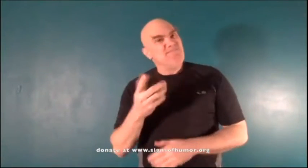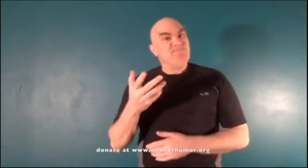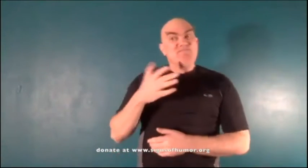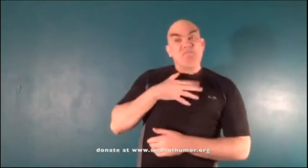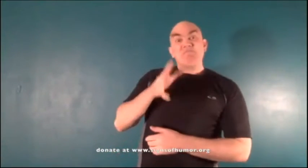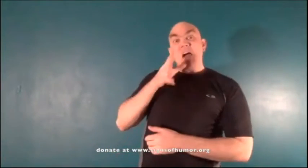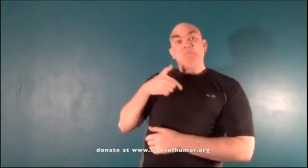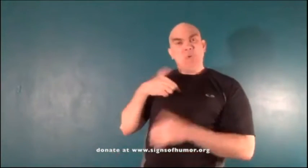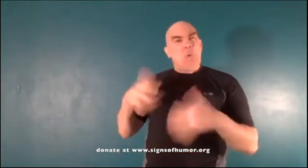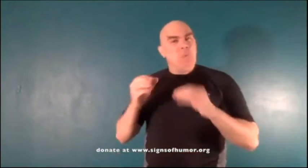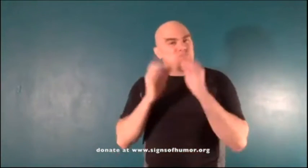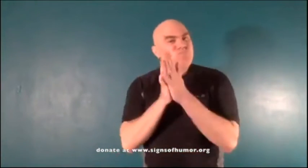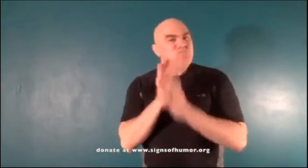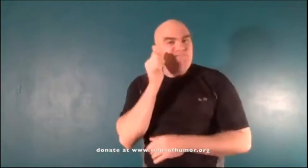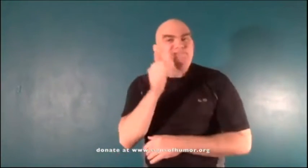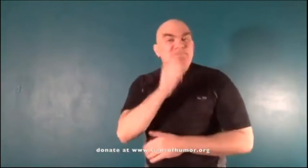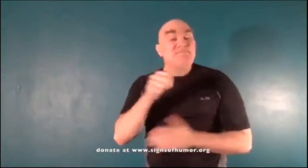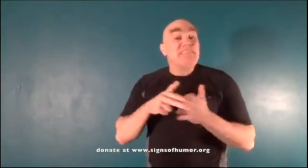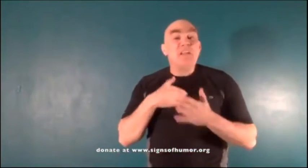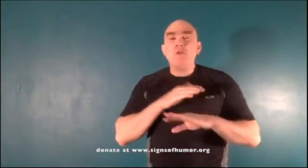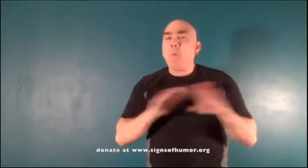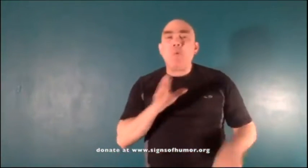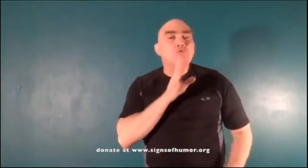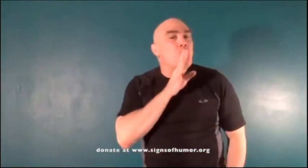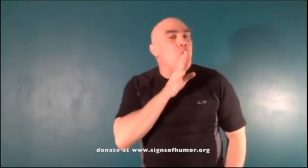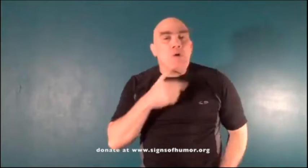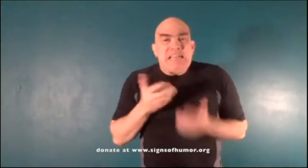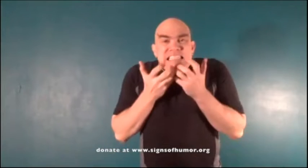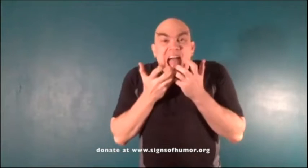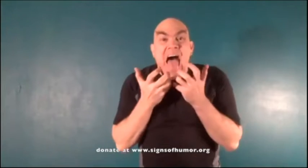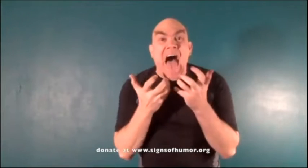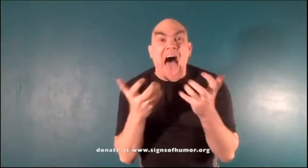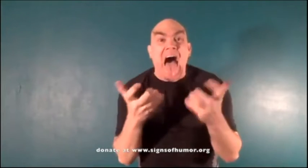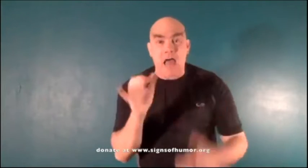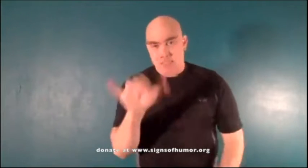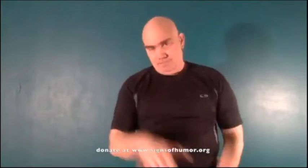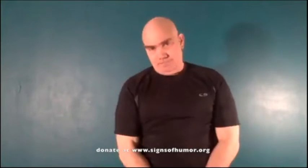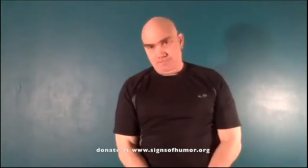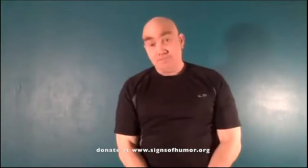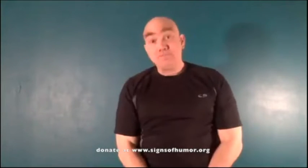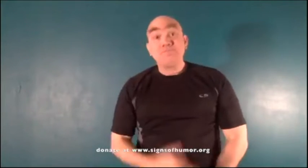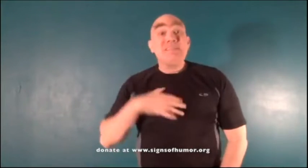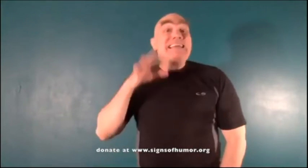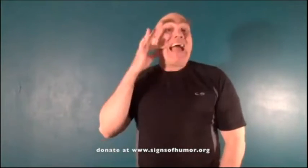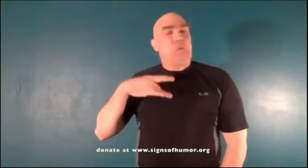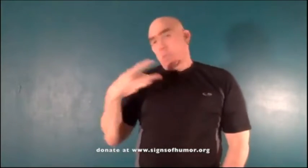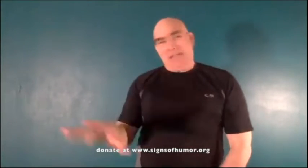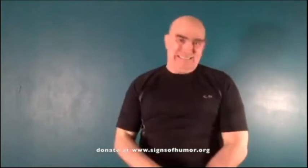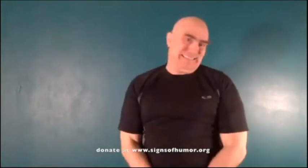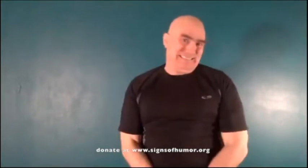into it with my parents. And I remember my mom and I often had big fights. And these weren't fights where we were like talking